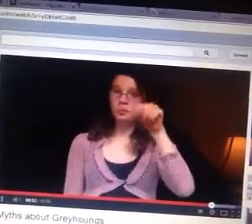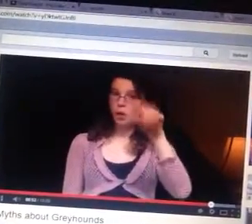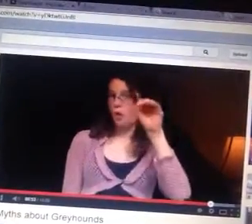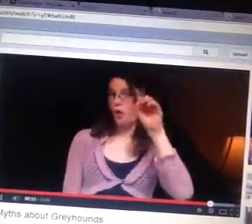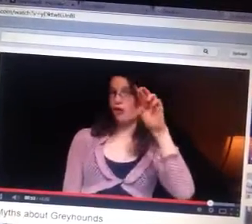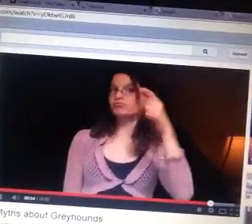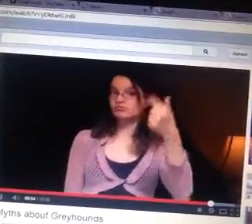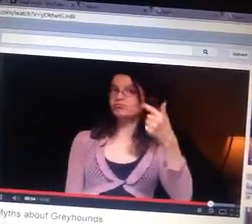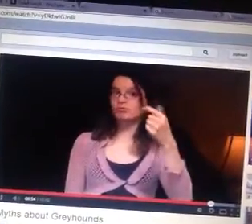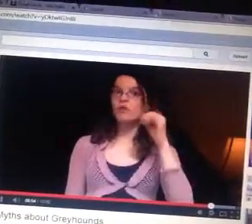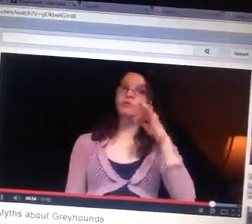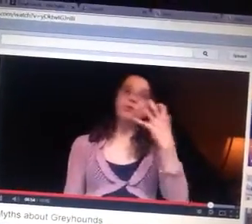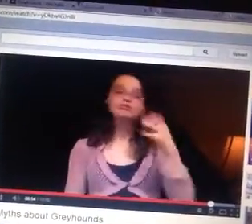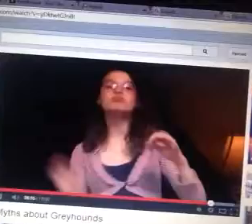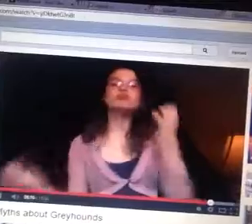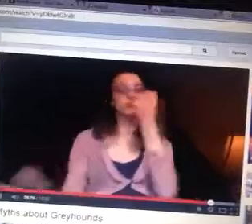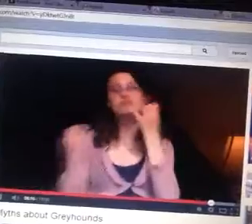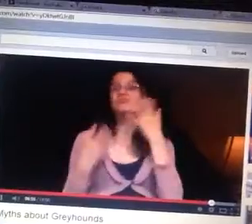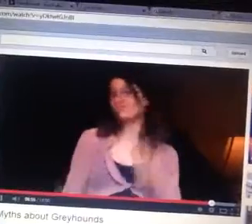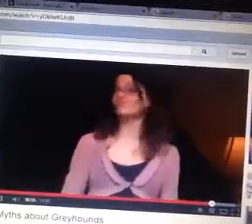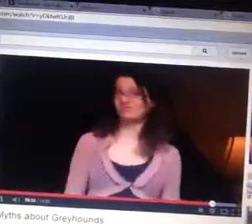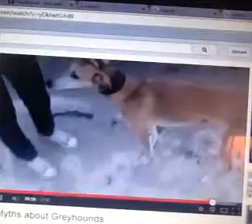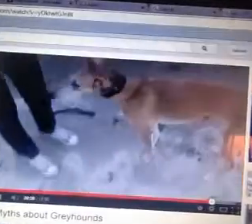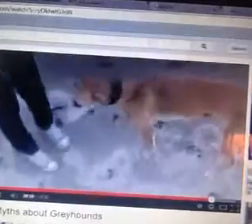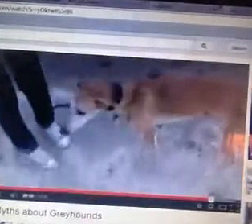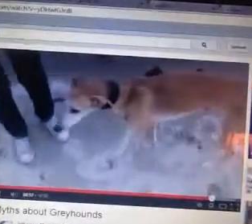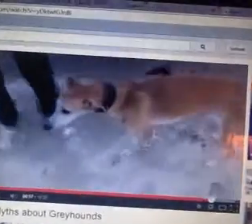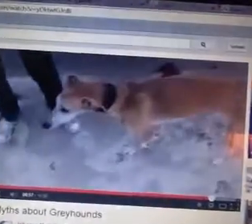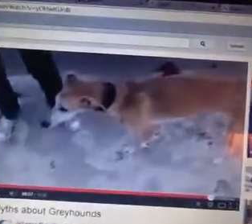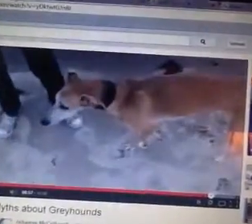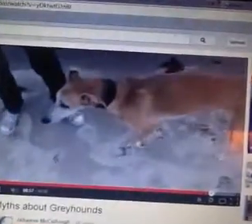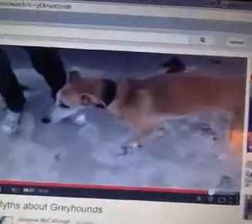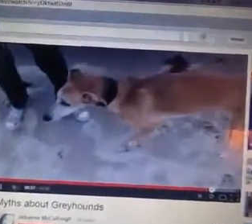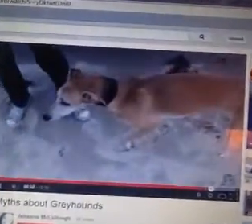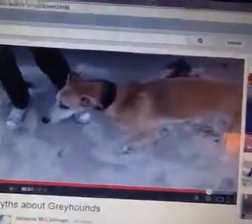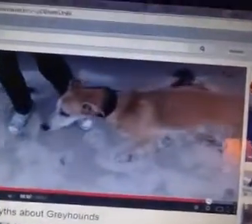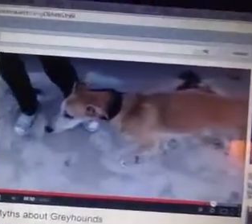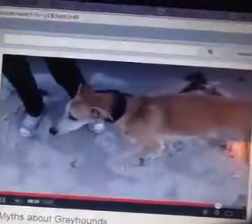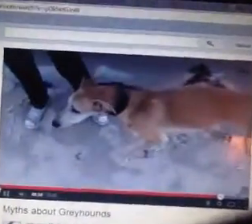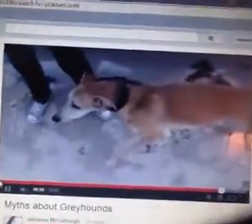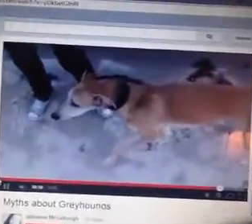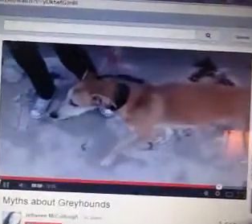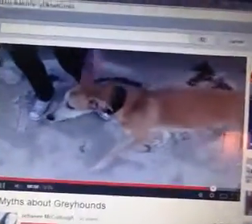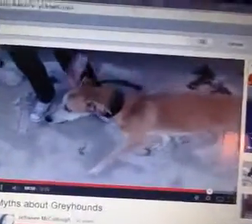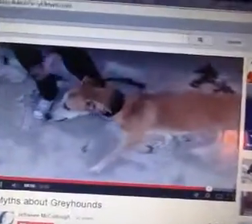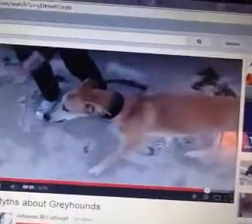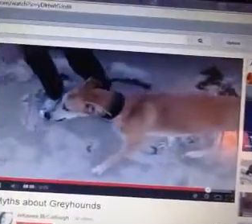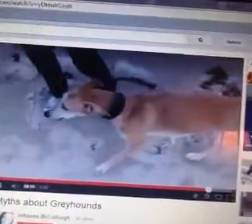www.greyhoundwelfare.org, and they have more information on there.